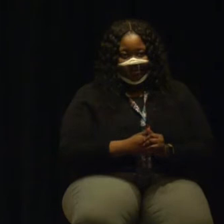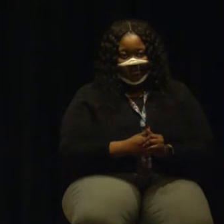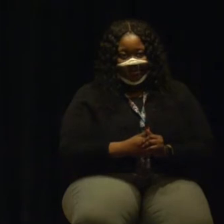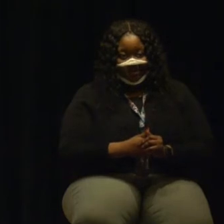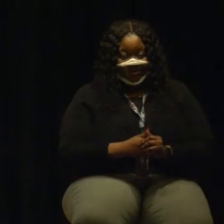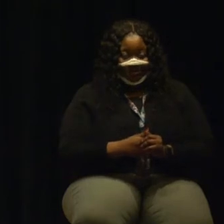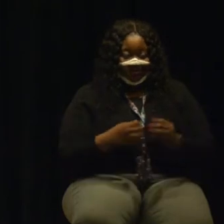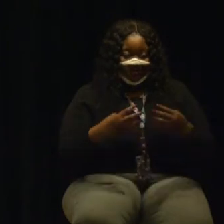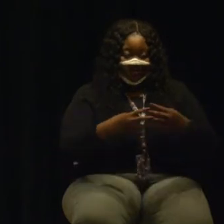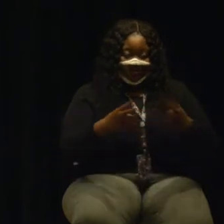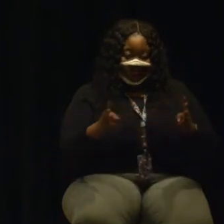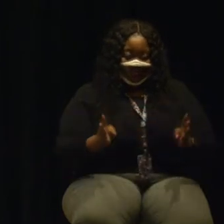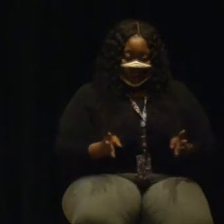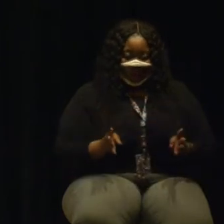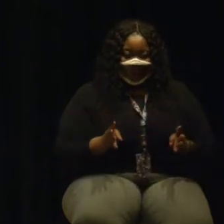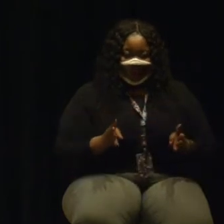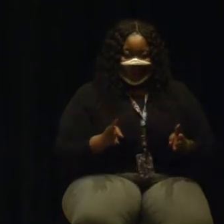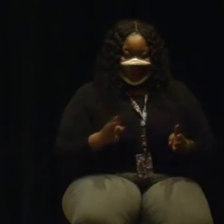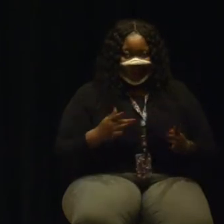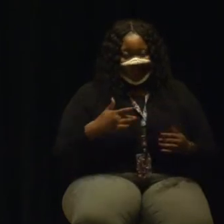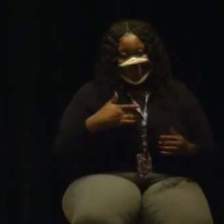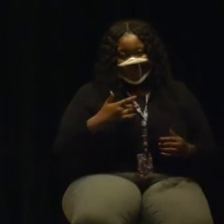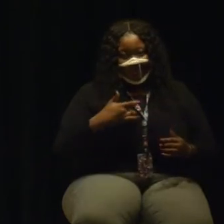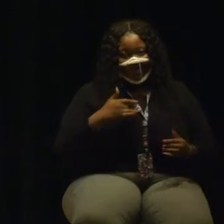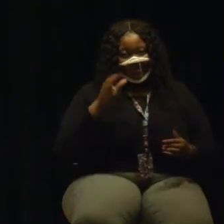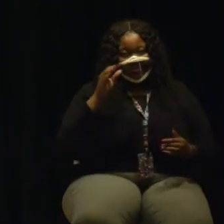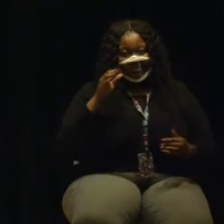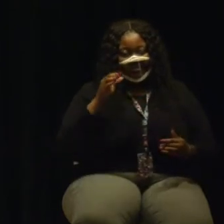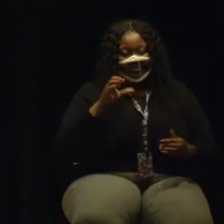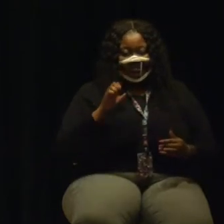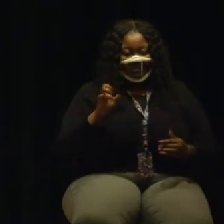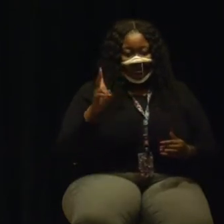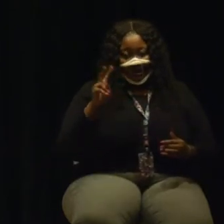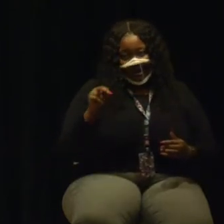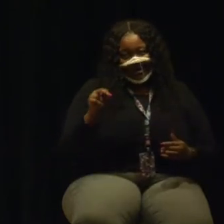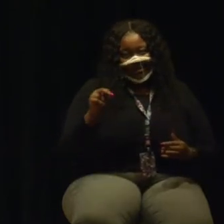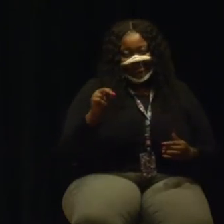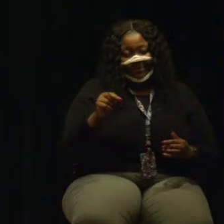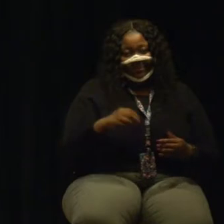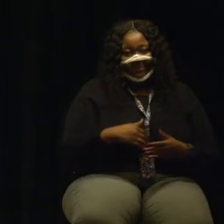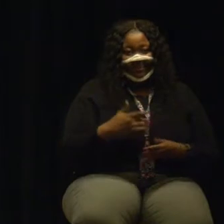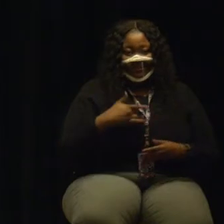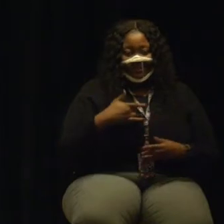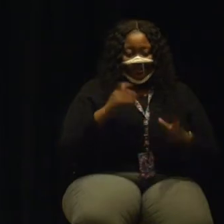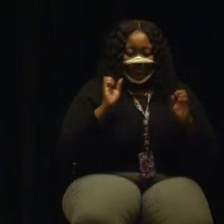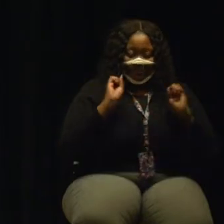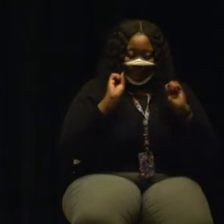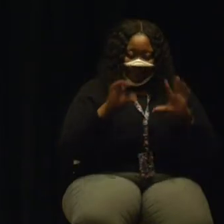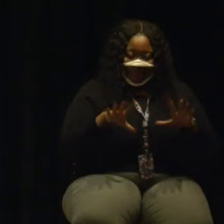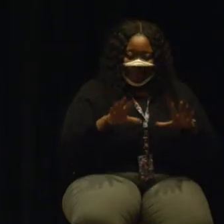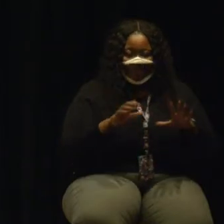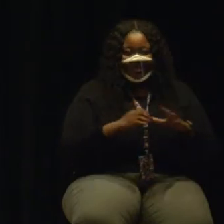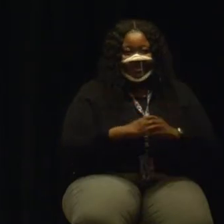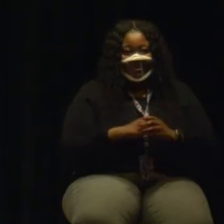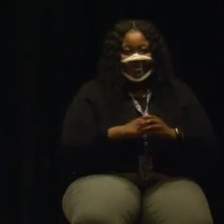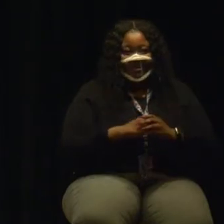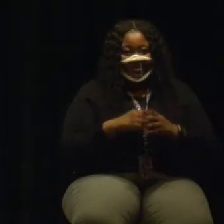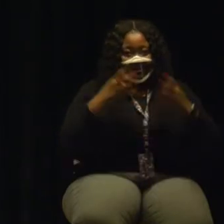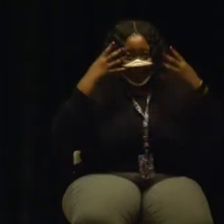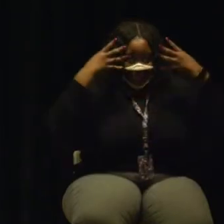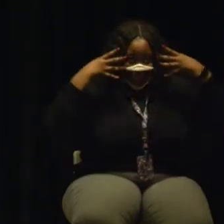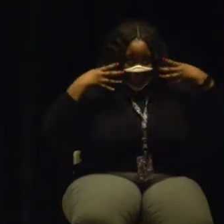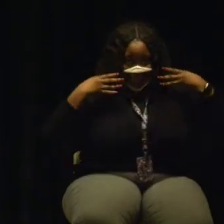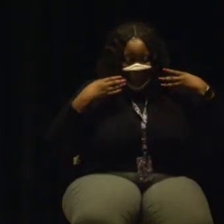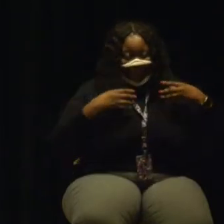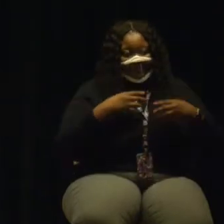close. It was the kind of hot that makes water disappear from your glass like magic and boils sweat on the forehead. Egg fried without